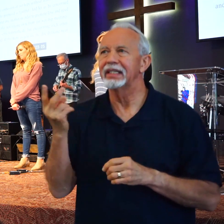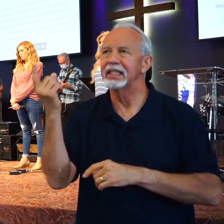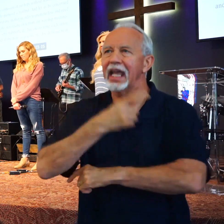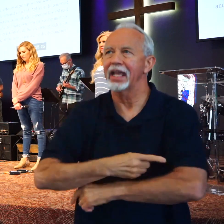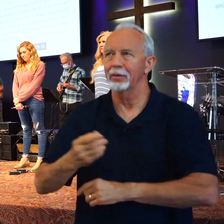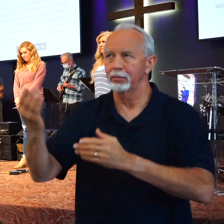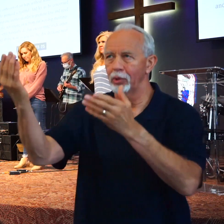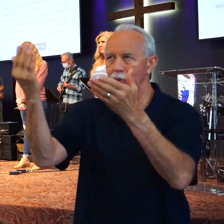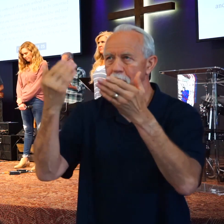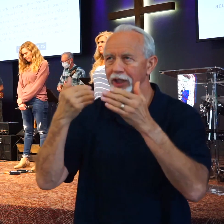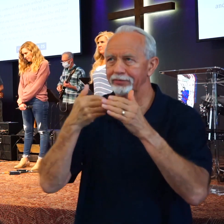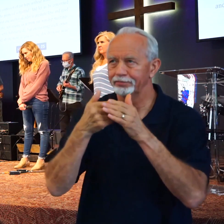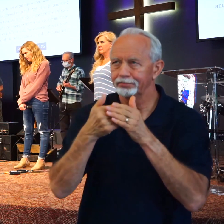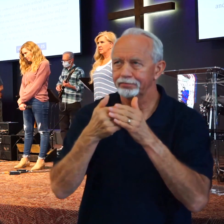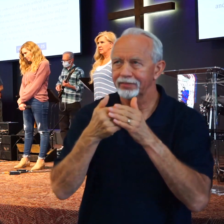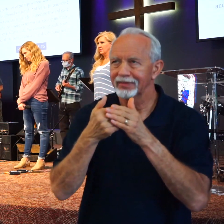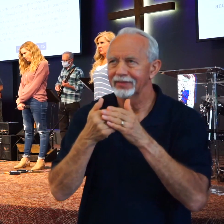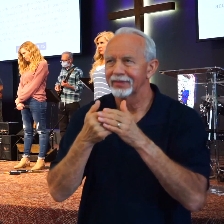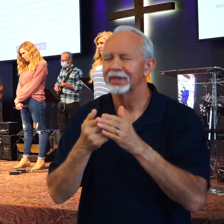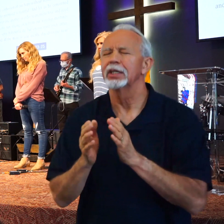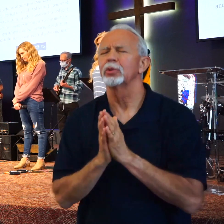in prayer this morning.